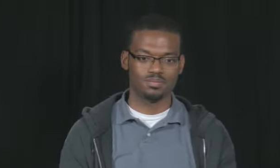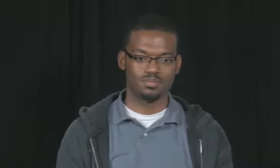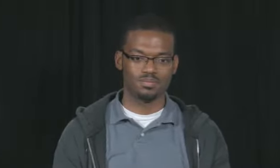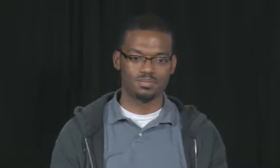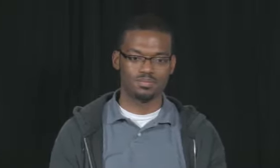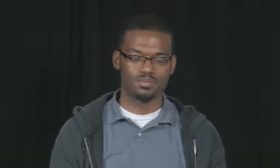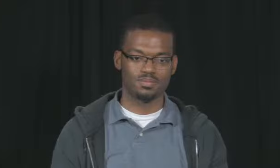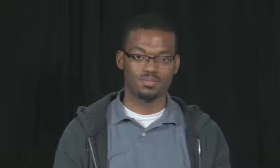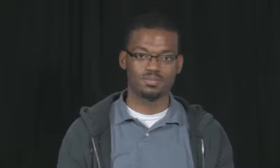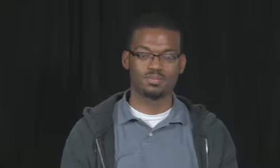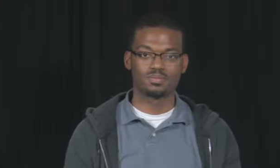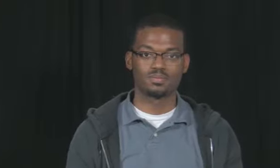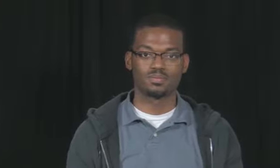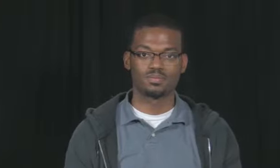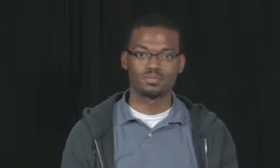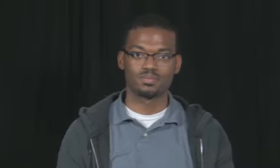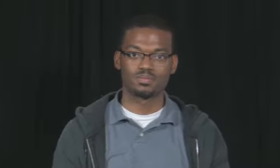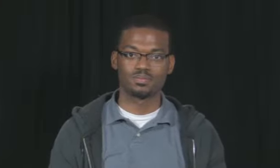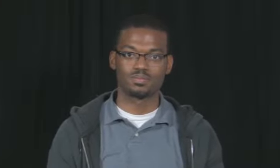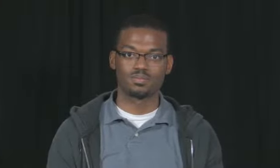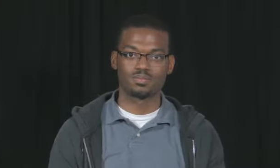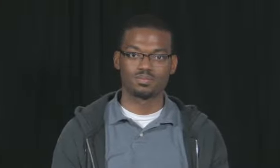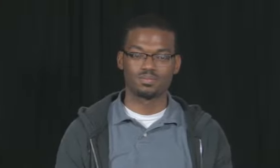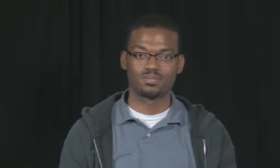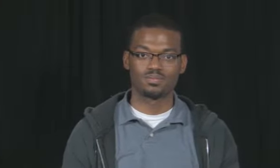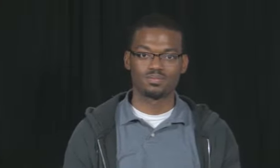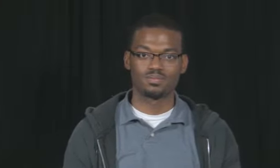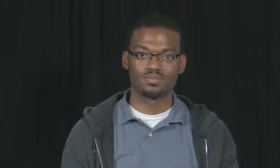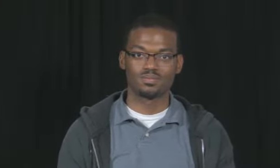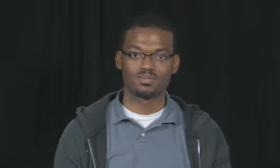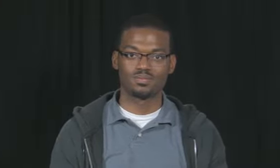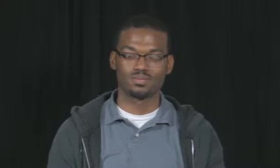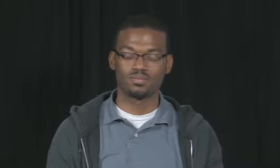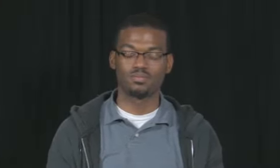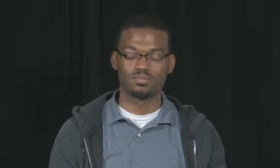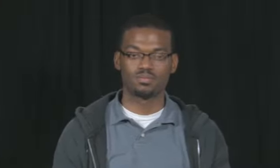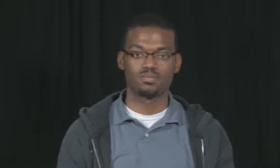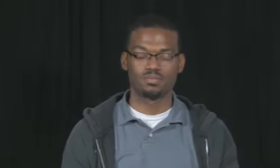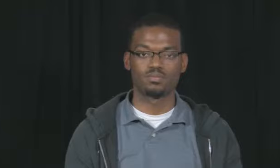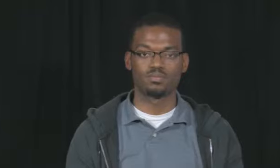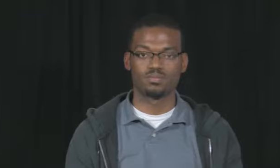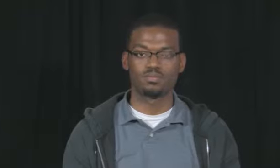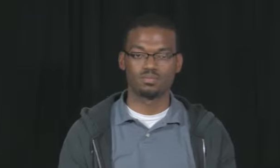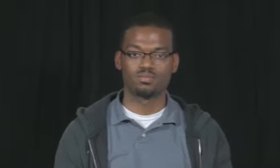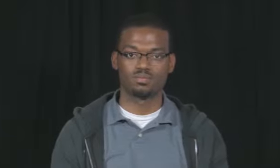So, chance, always keep in mind that you're tuning as you go along. Hmm. You're tuning. So even if you started